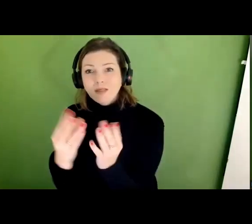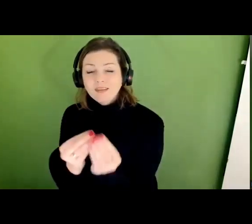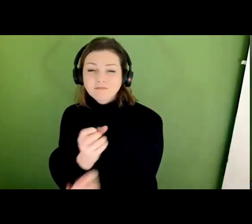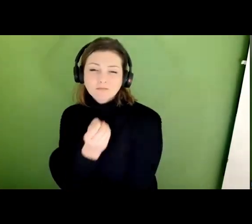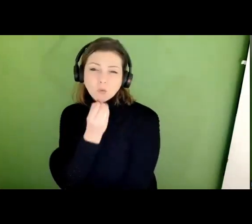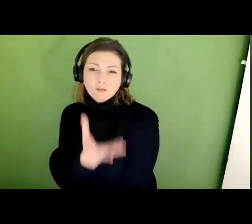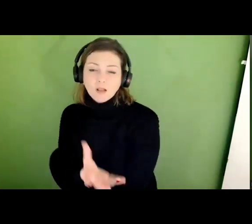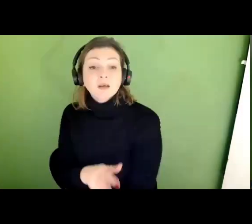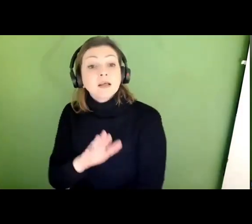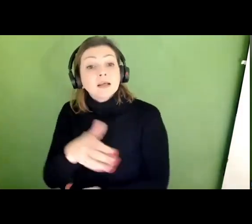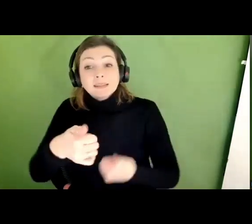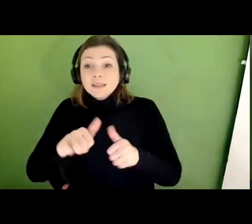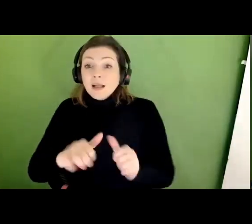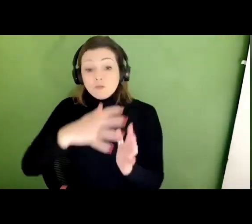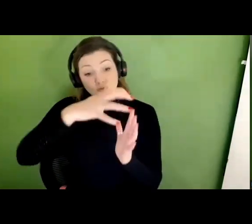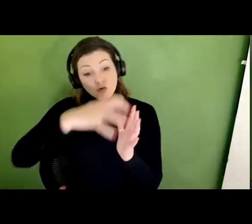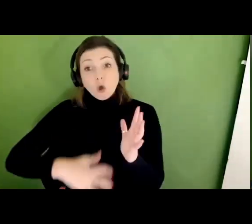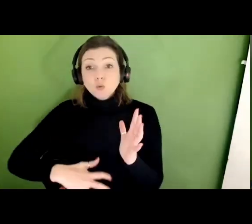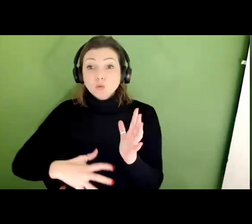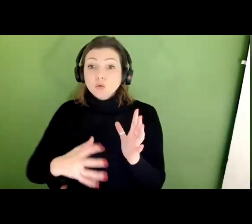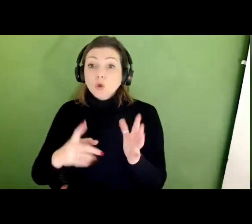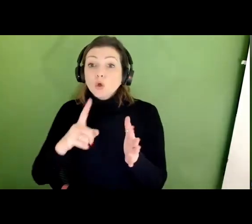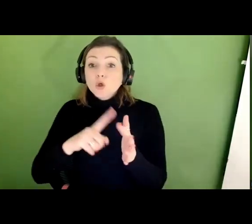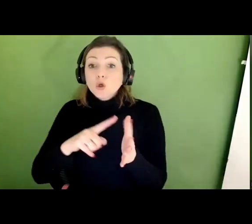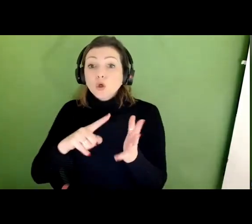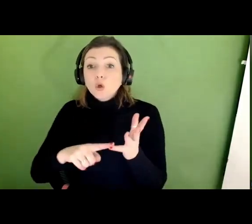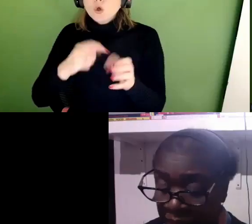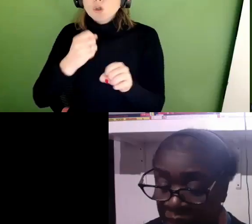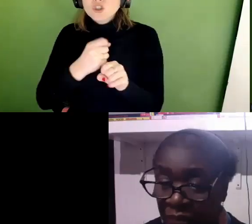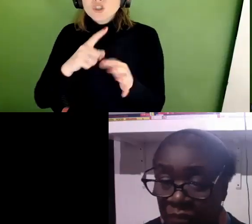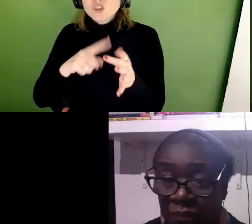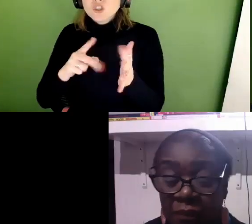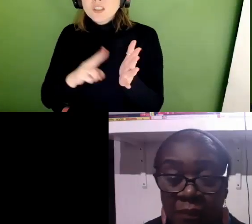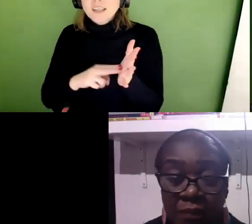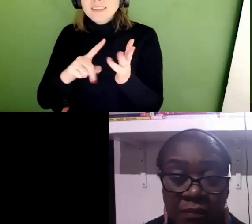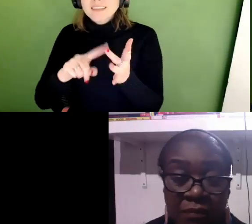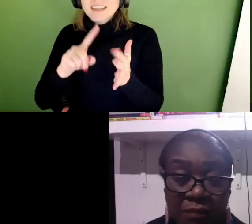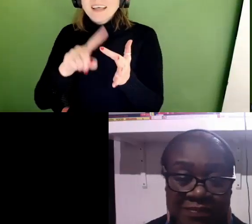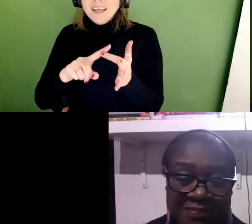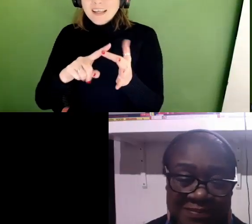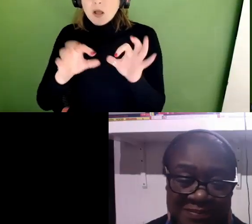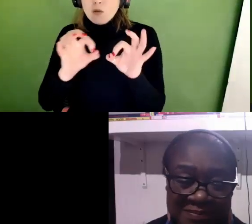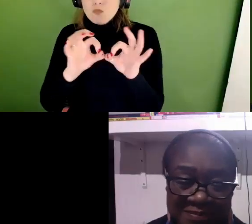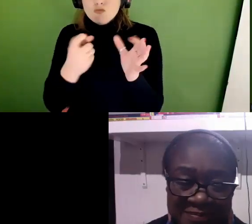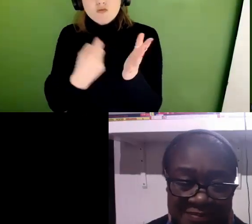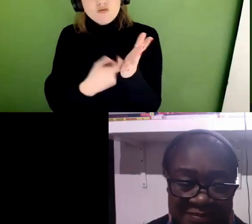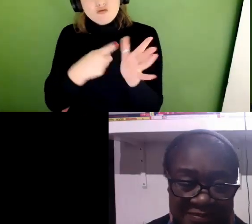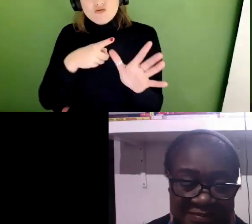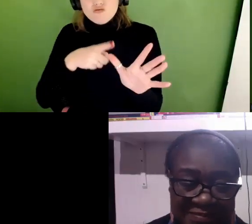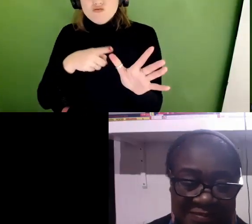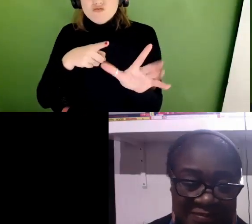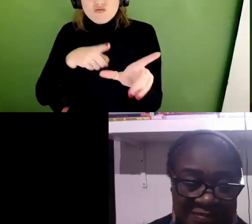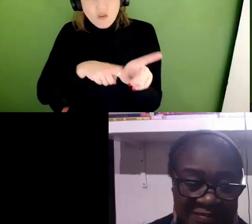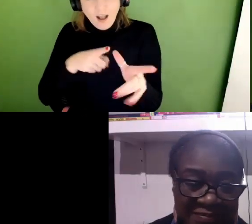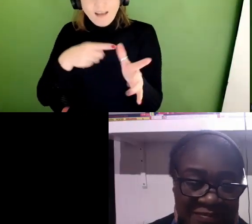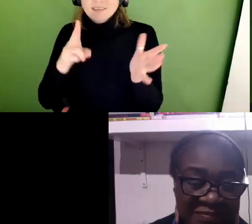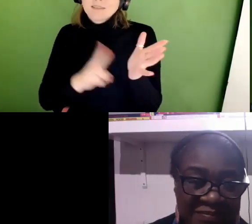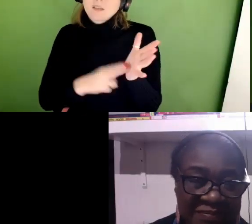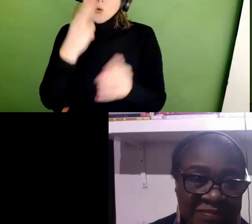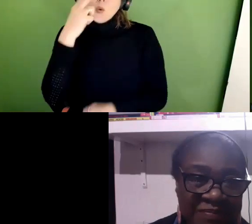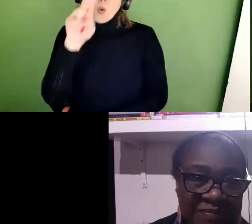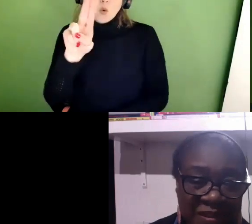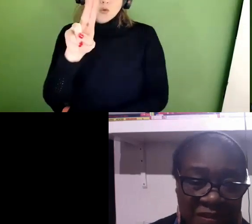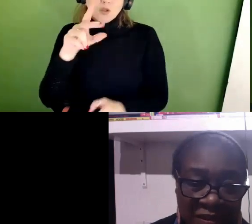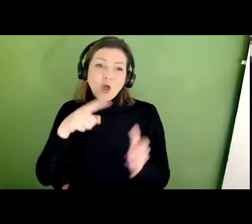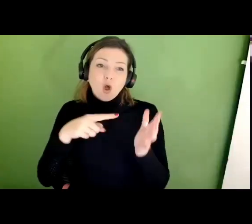a prose piece, which is by Eugenie Bryan, and it's called, intriguingly, The Costa Blues. Thank you very much,